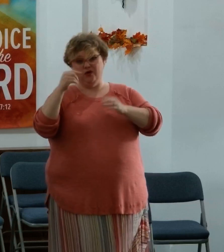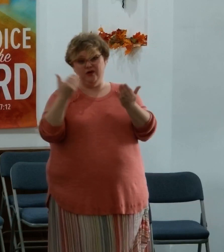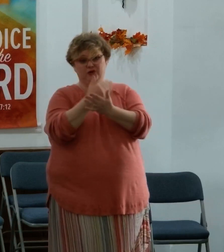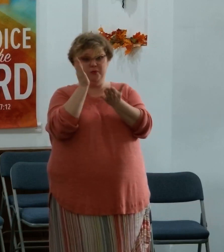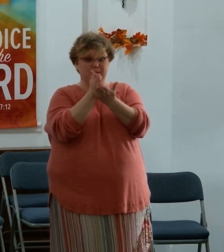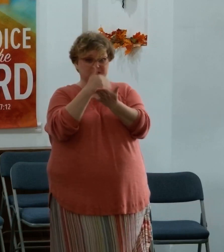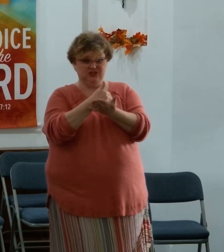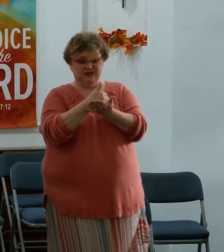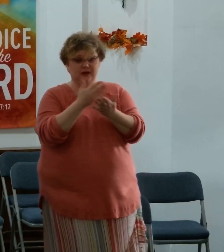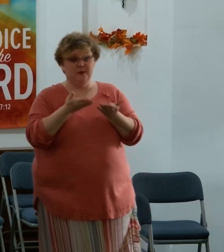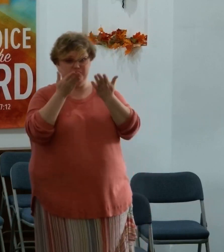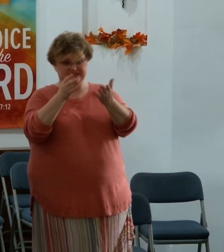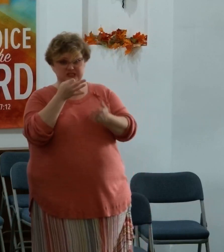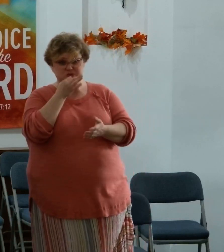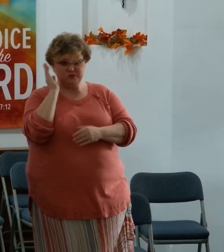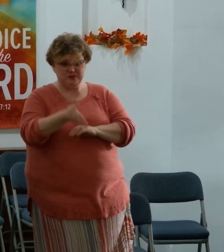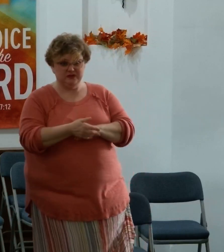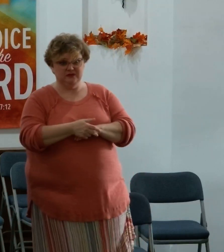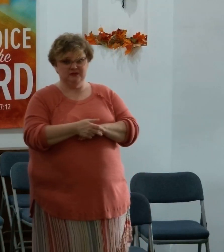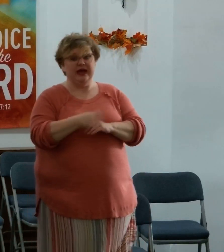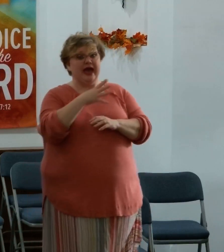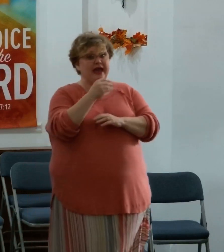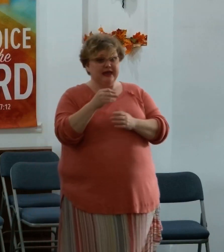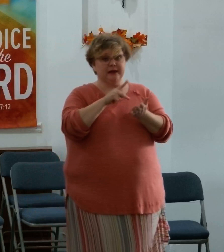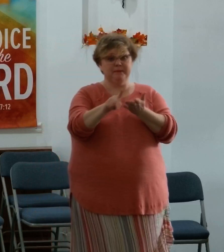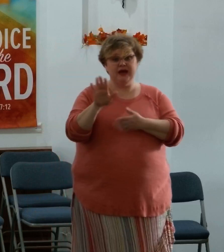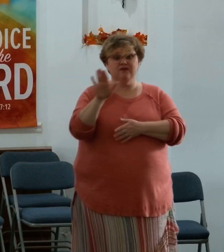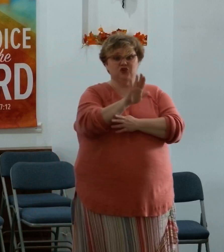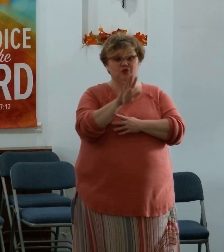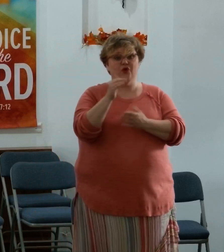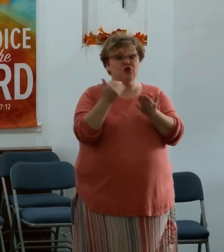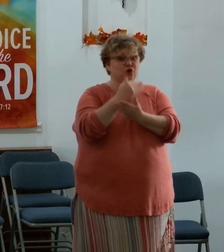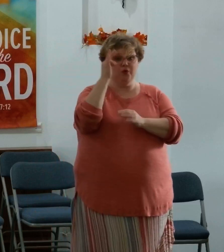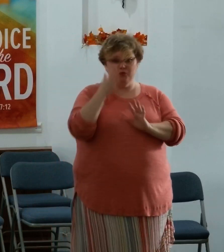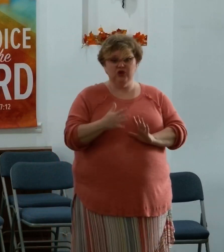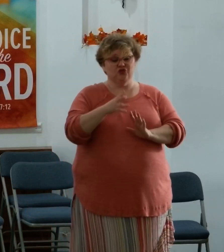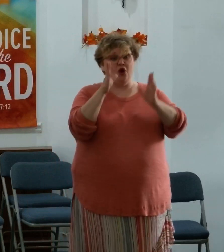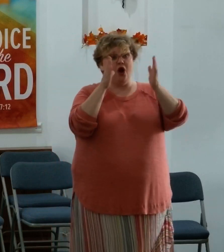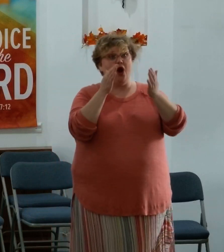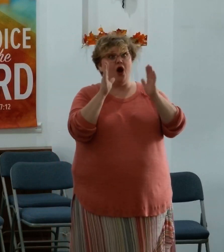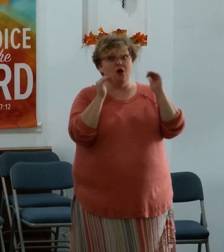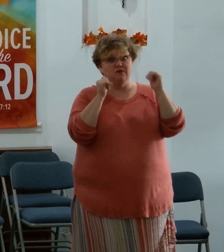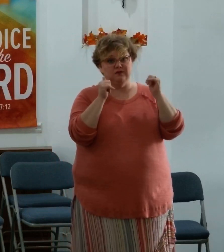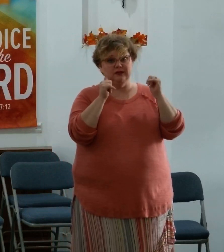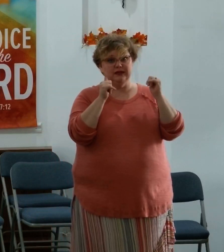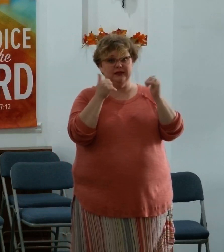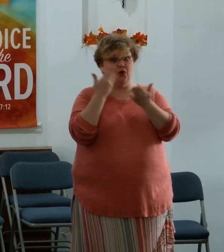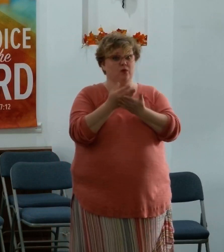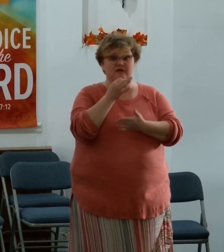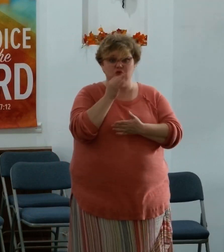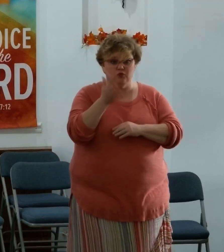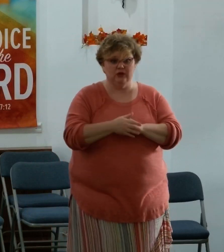presented to you very soon, and to pay for your new preacher who will be here hopefully very soon. And all of God's